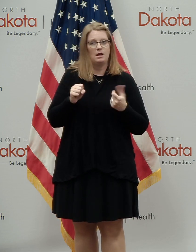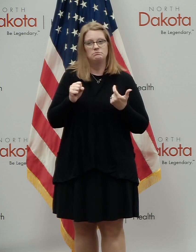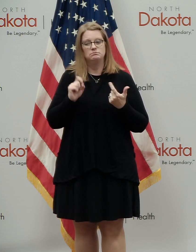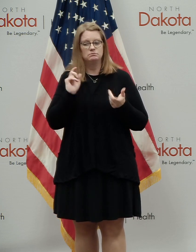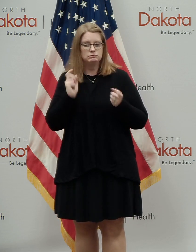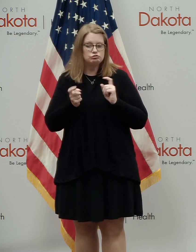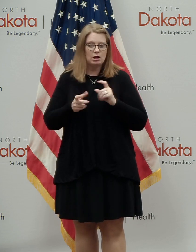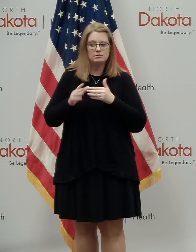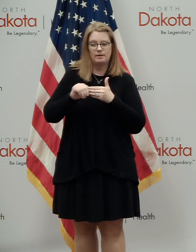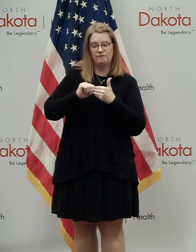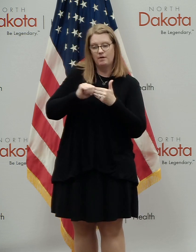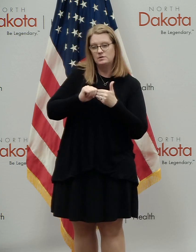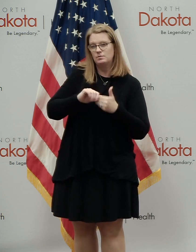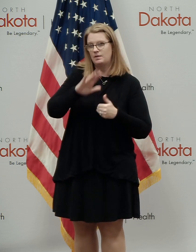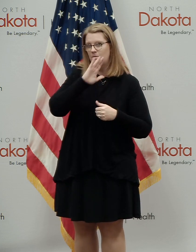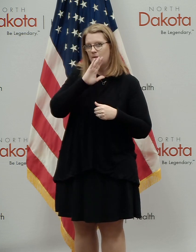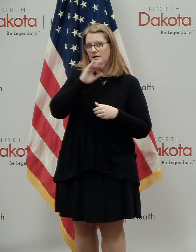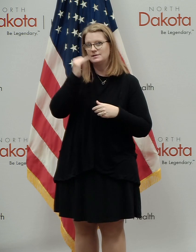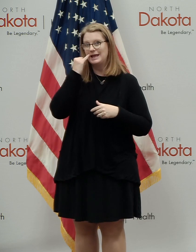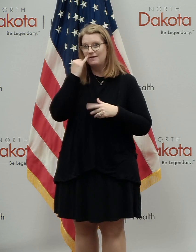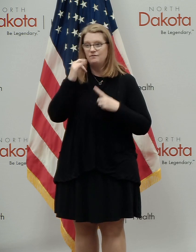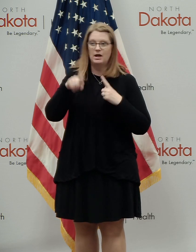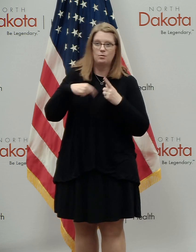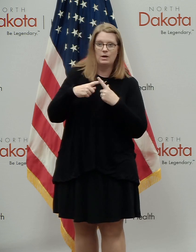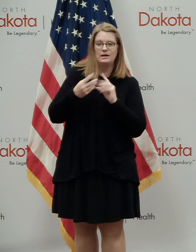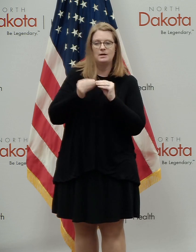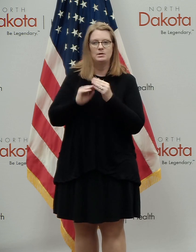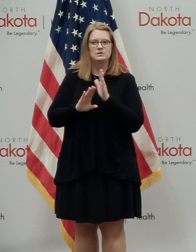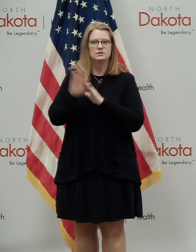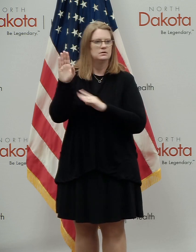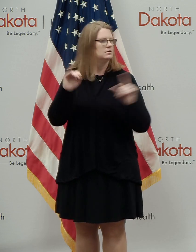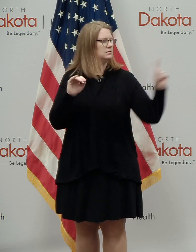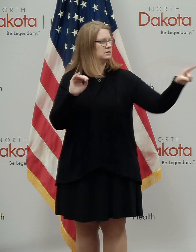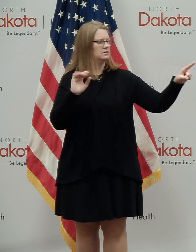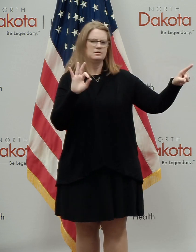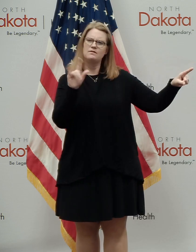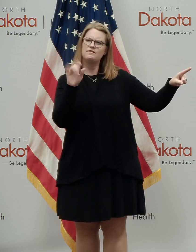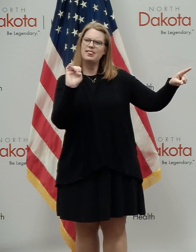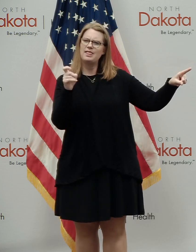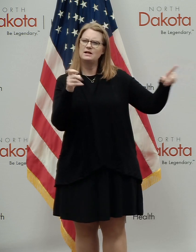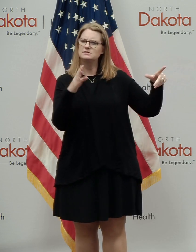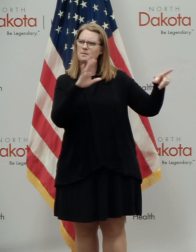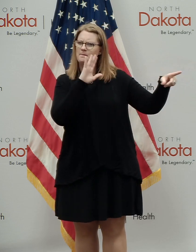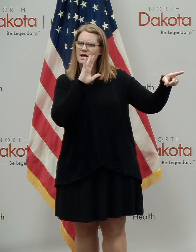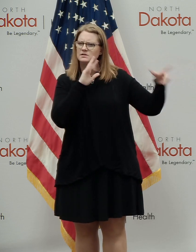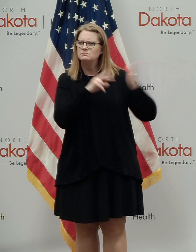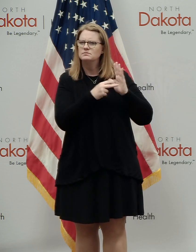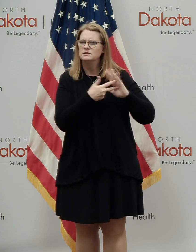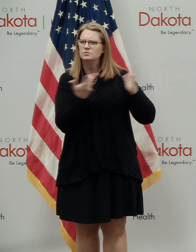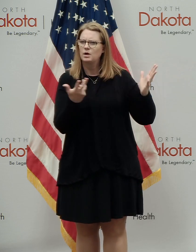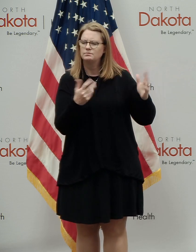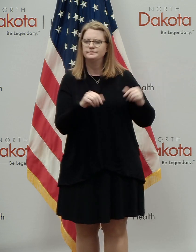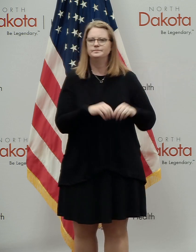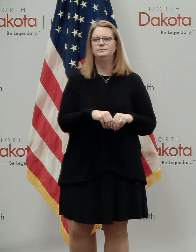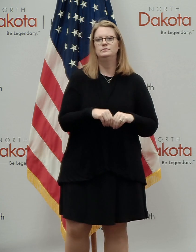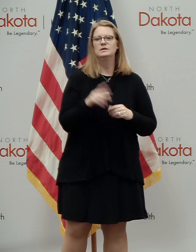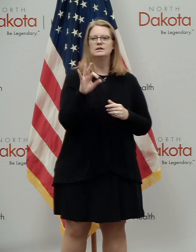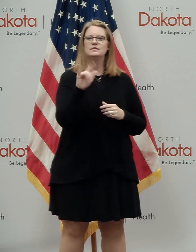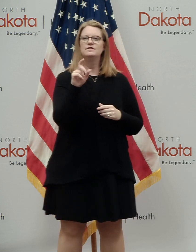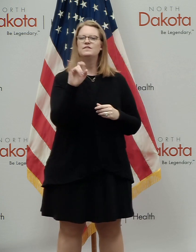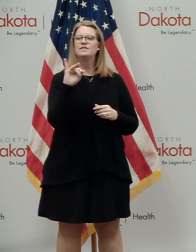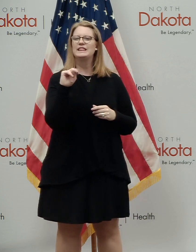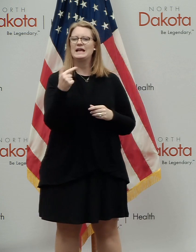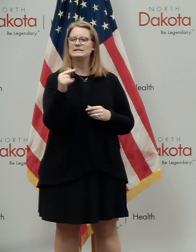needed if and when numbers go up. Sure, and when you say flex beds, what do you mean by that? So if we think of